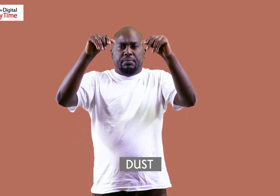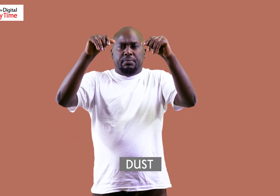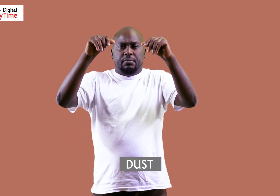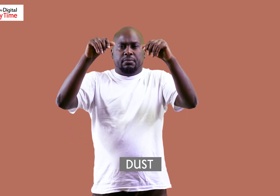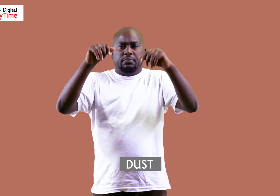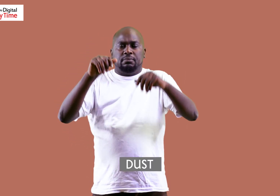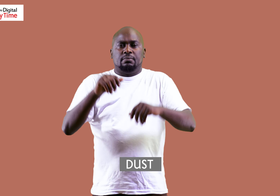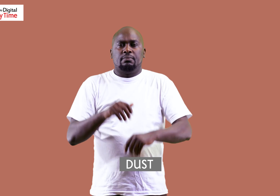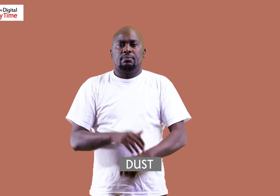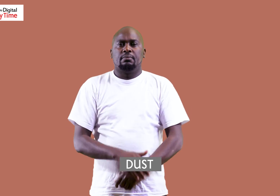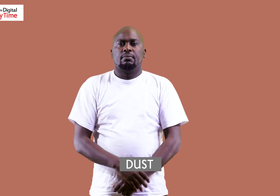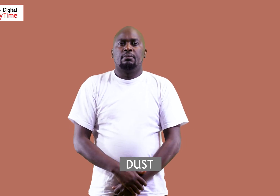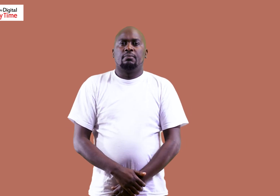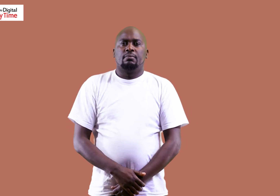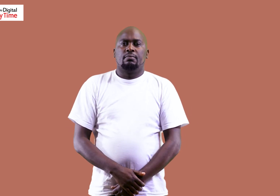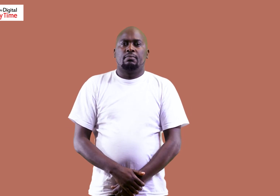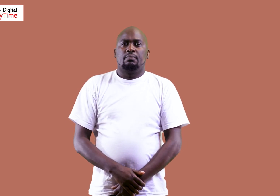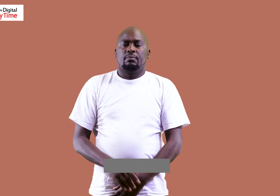Dust.